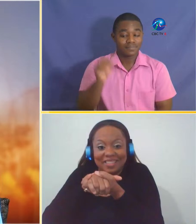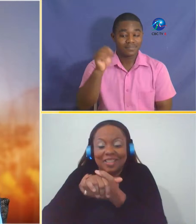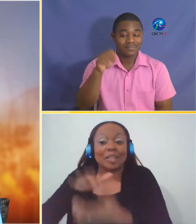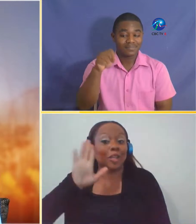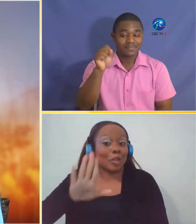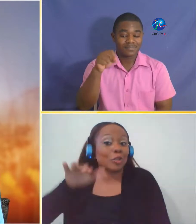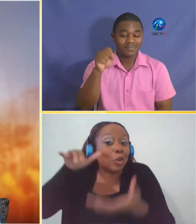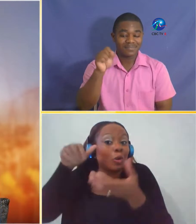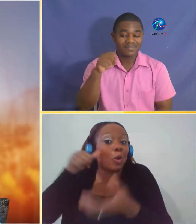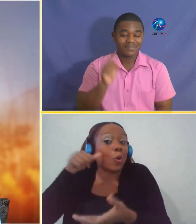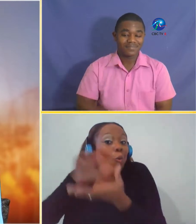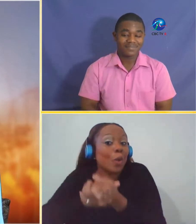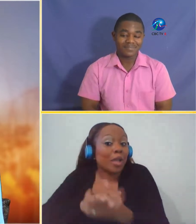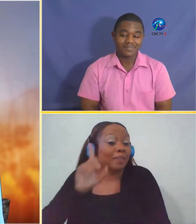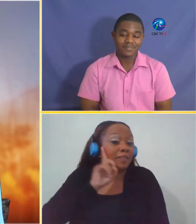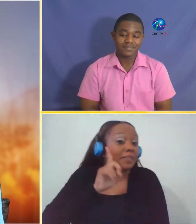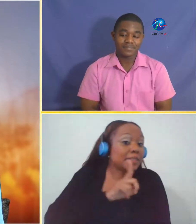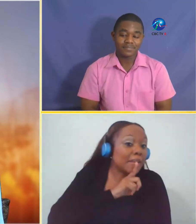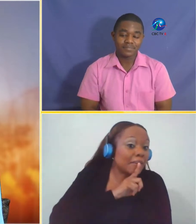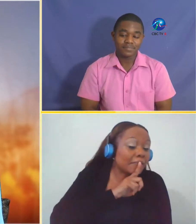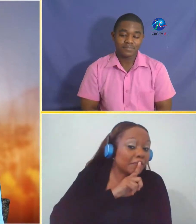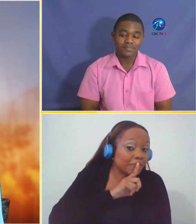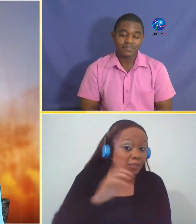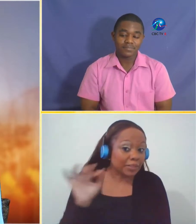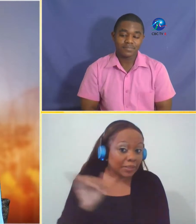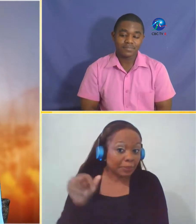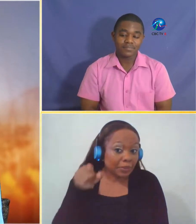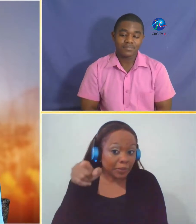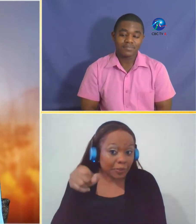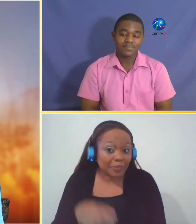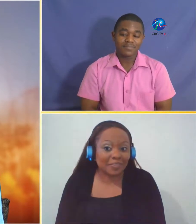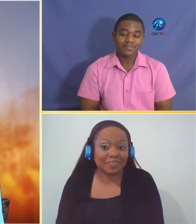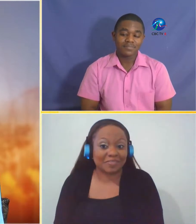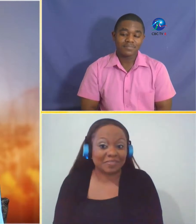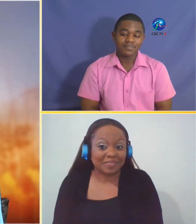deaf, or is she, is she also deaf?